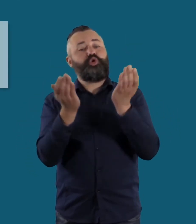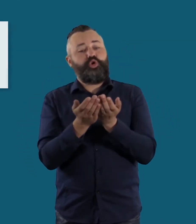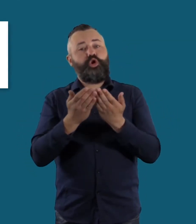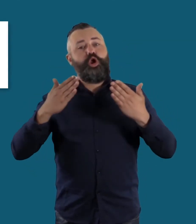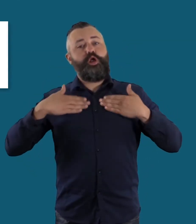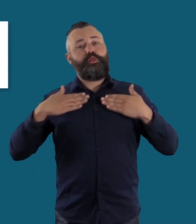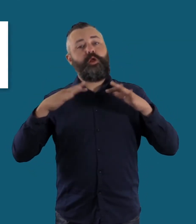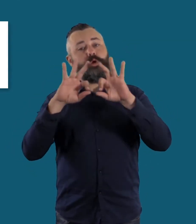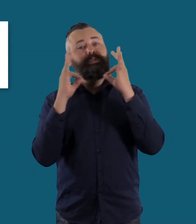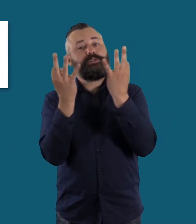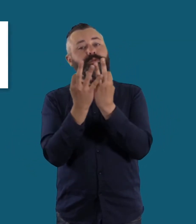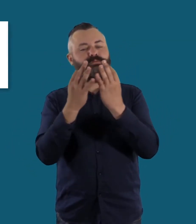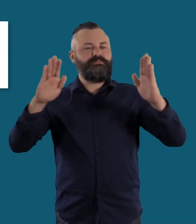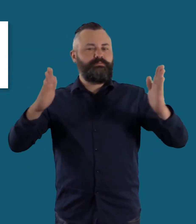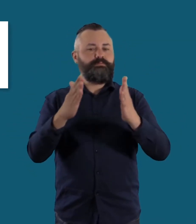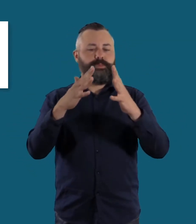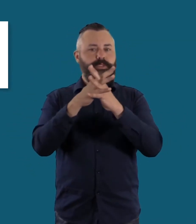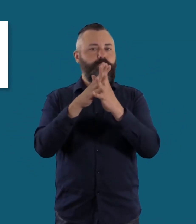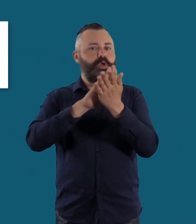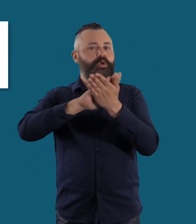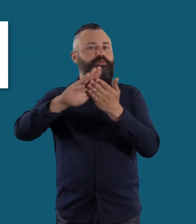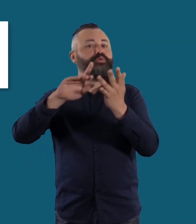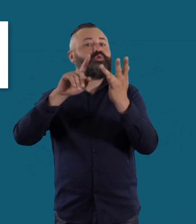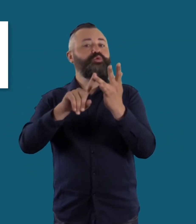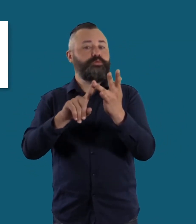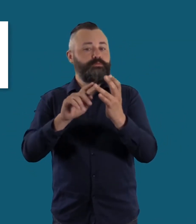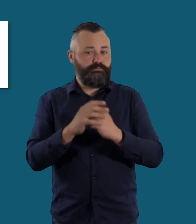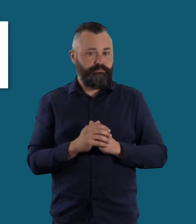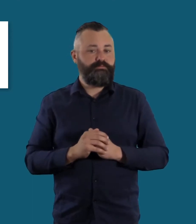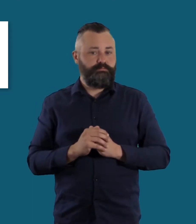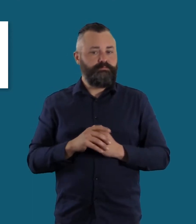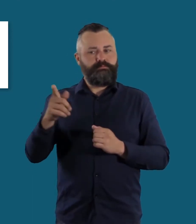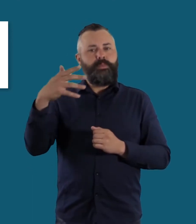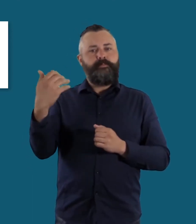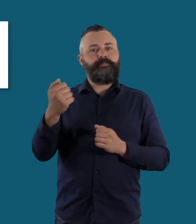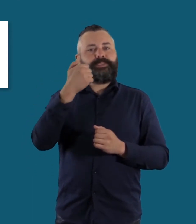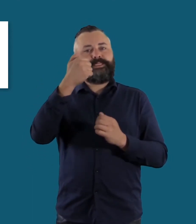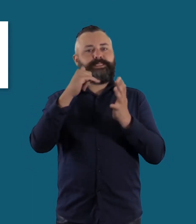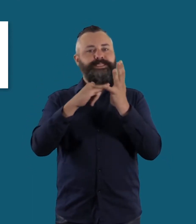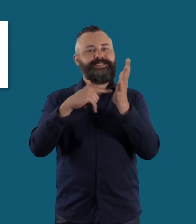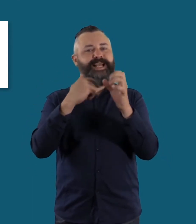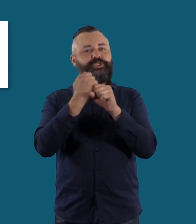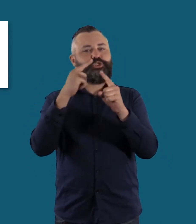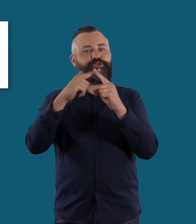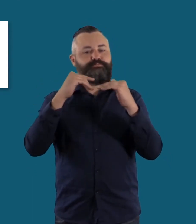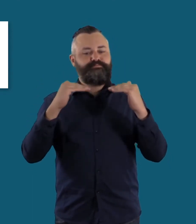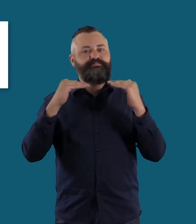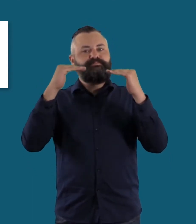The World Health Organization, WHO, established the Influenza Pandemic Alert System, which has a scale of 6